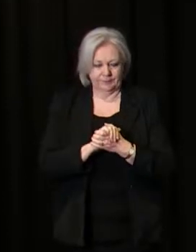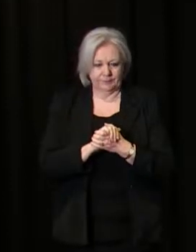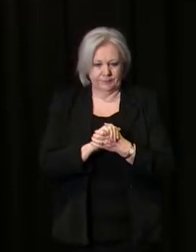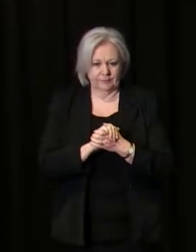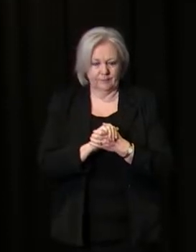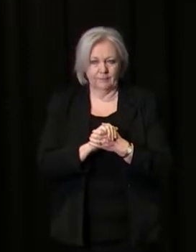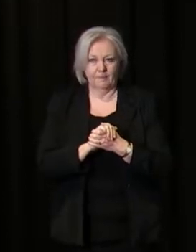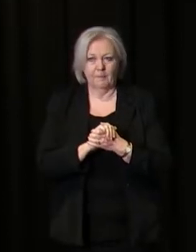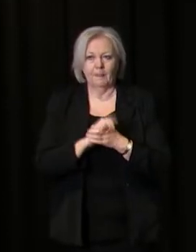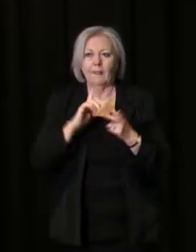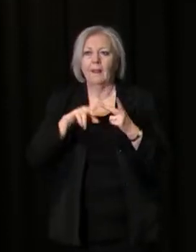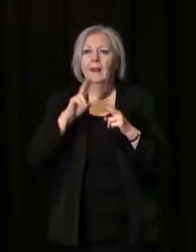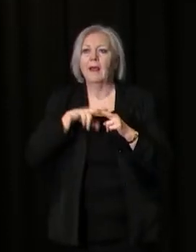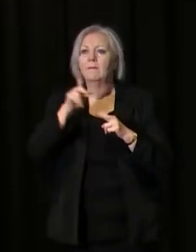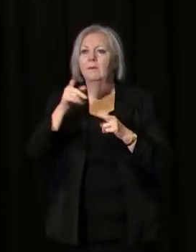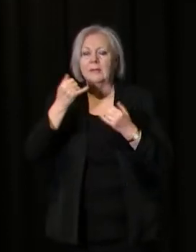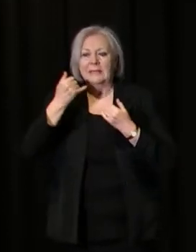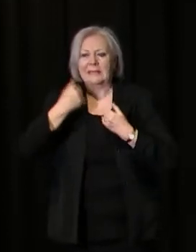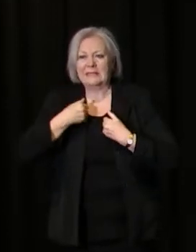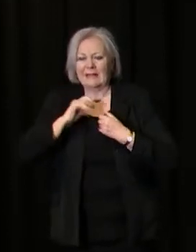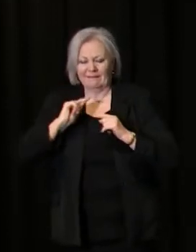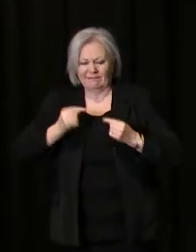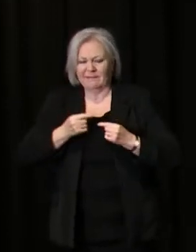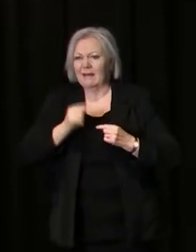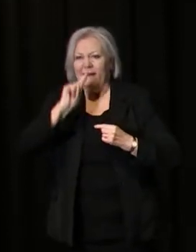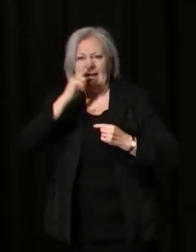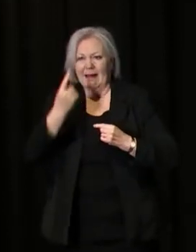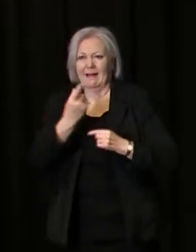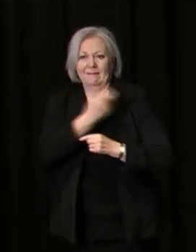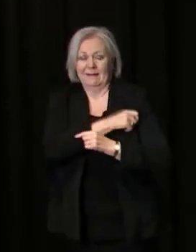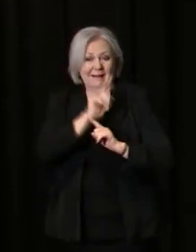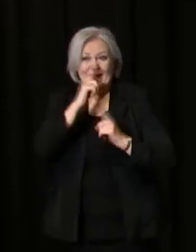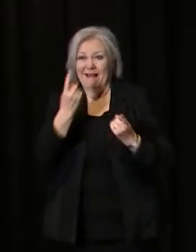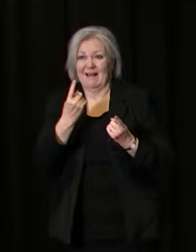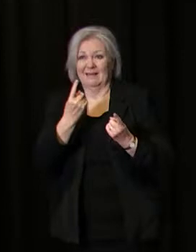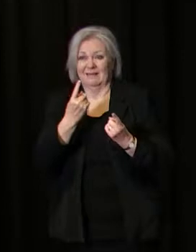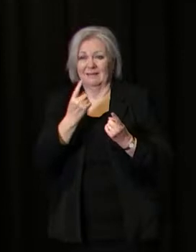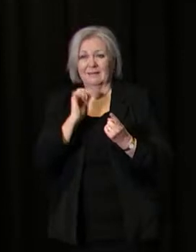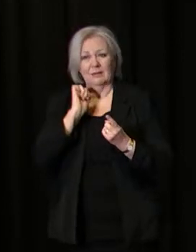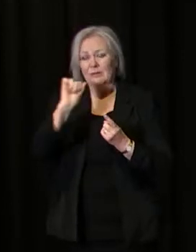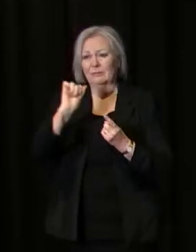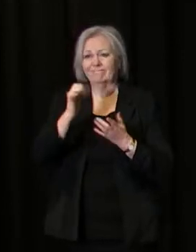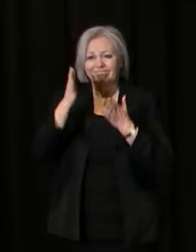are immunocompromised, for instance, if you can't get vaccinated, it's not a choice, it's your medical